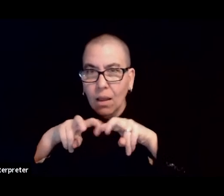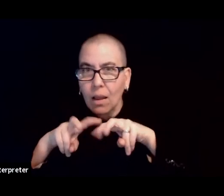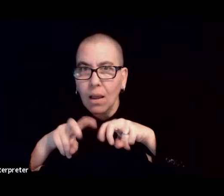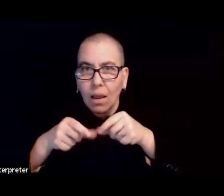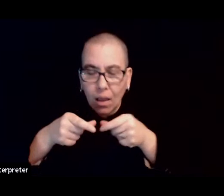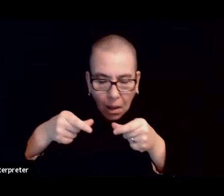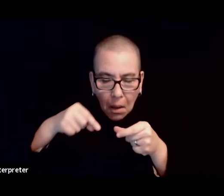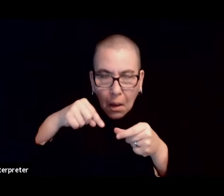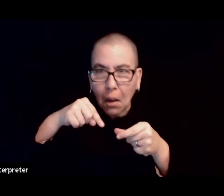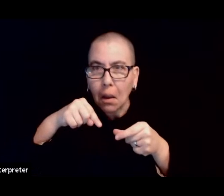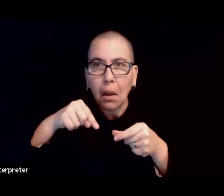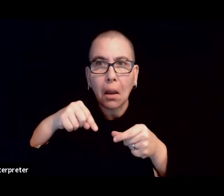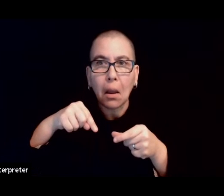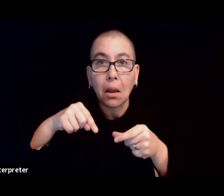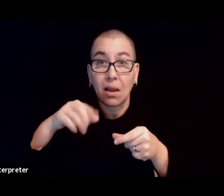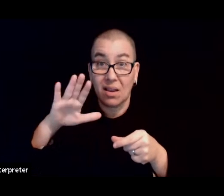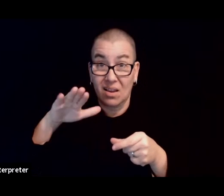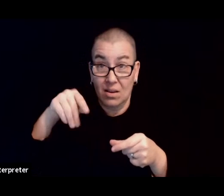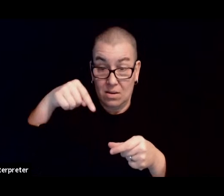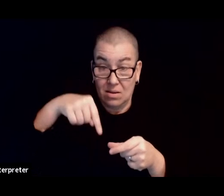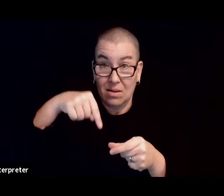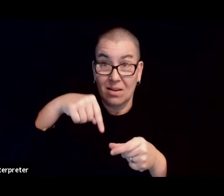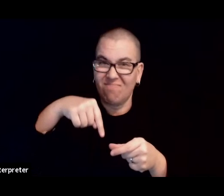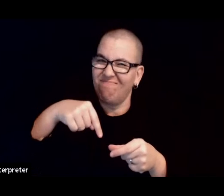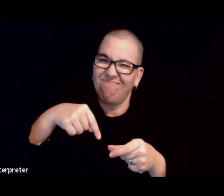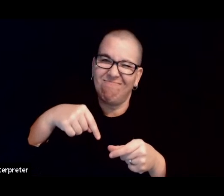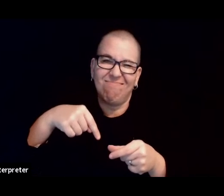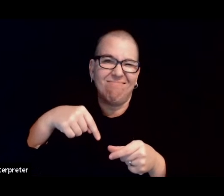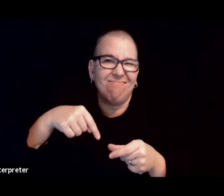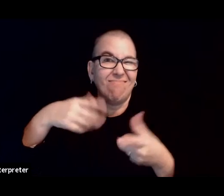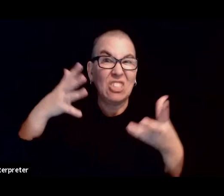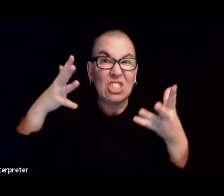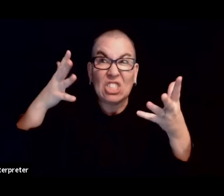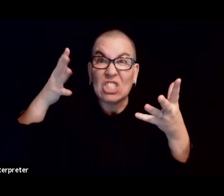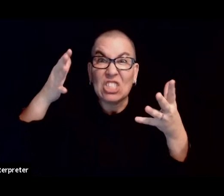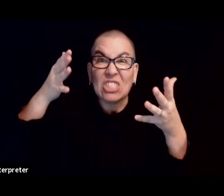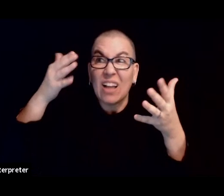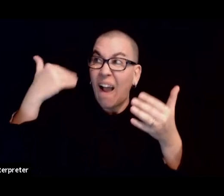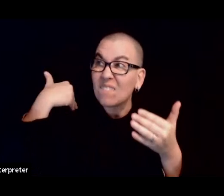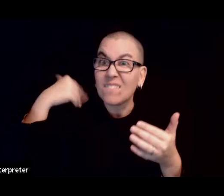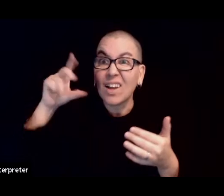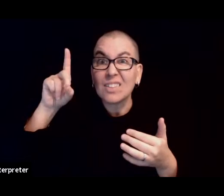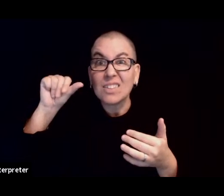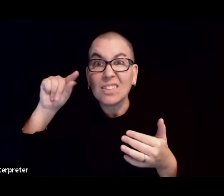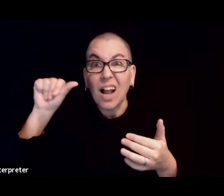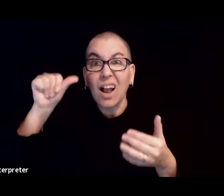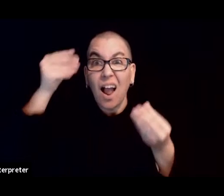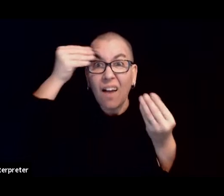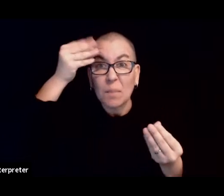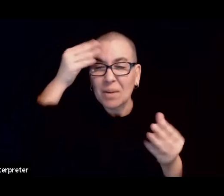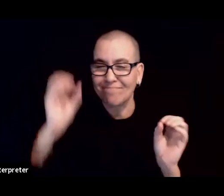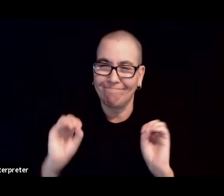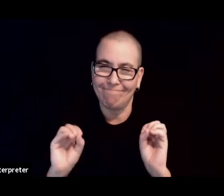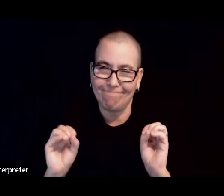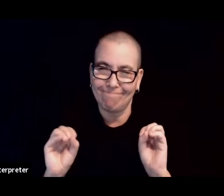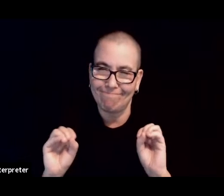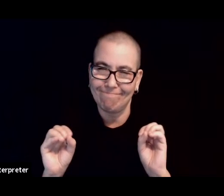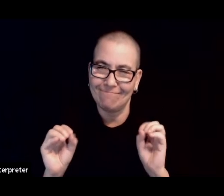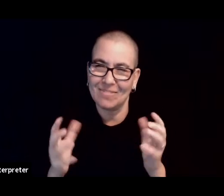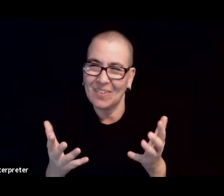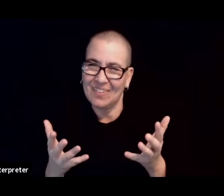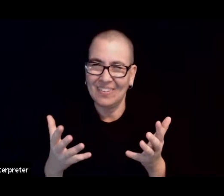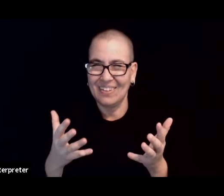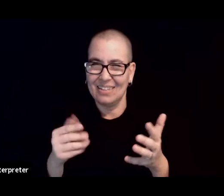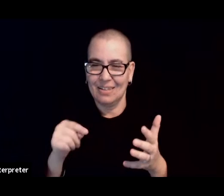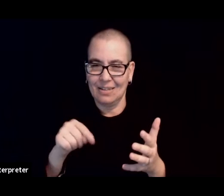And so we cannot comment on the role that the vaccine will have in preventing asymptomatic infection.